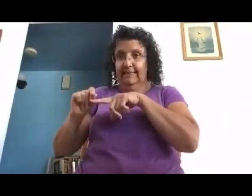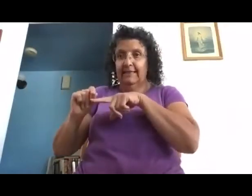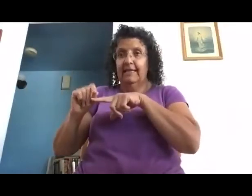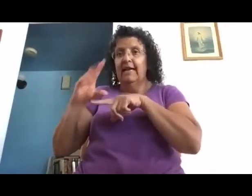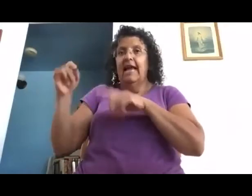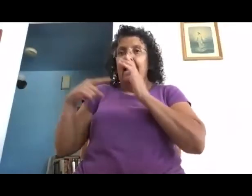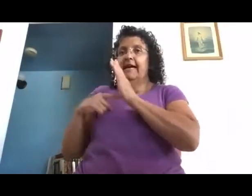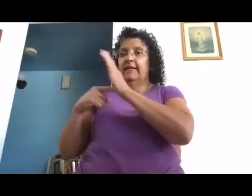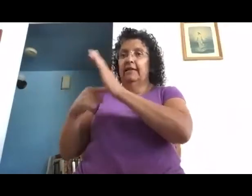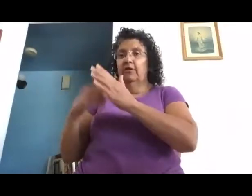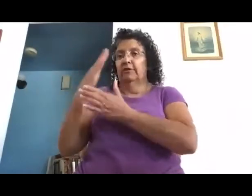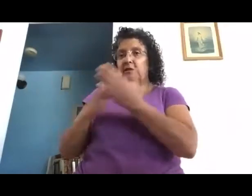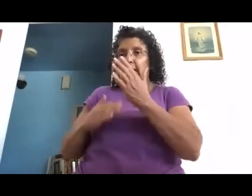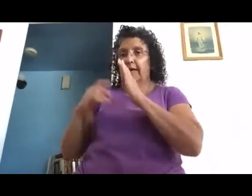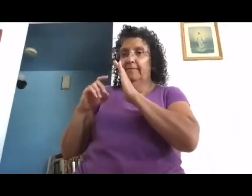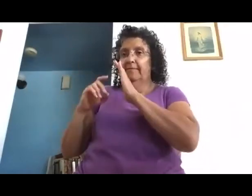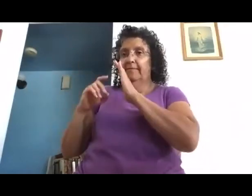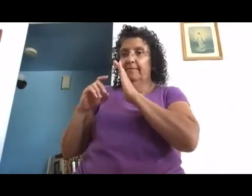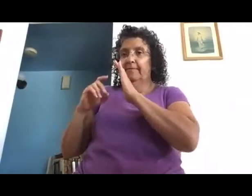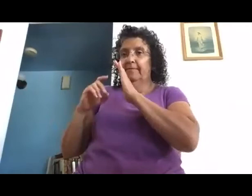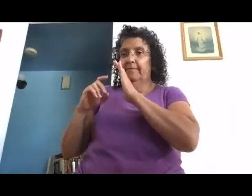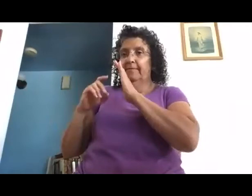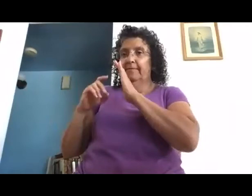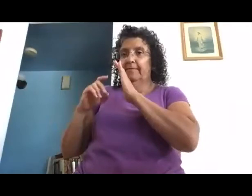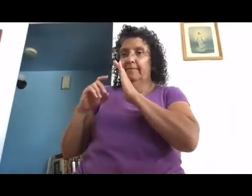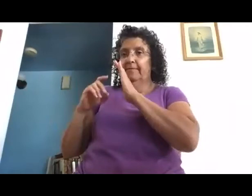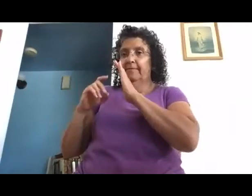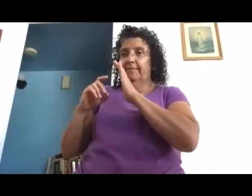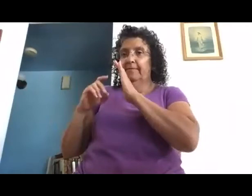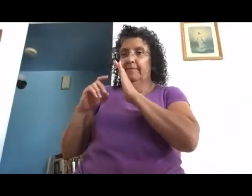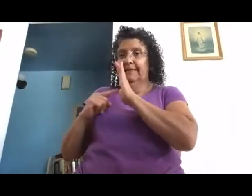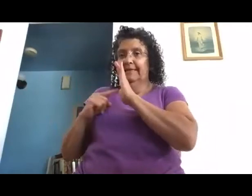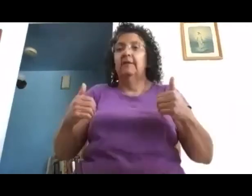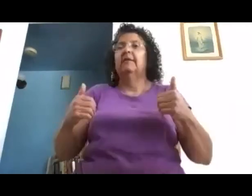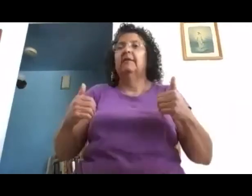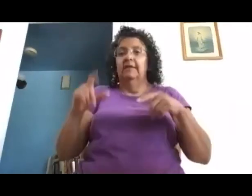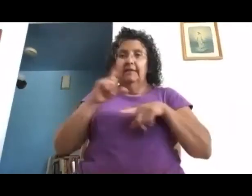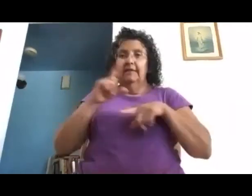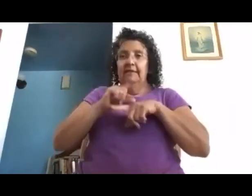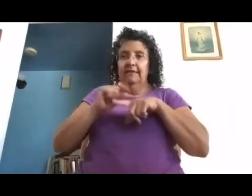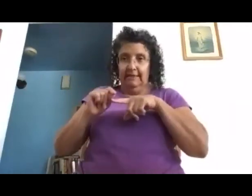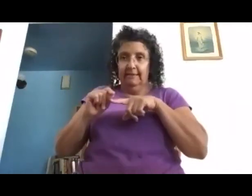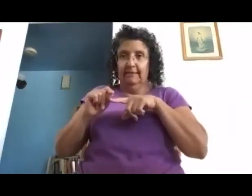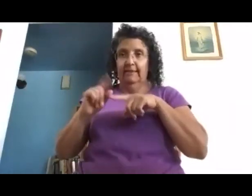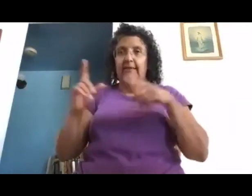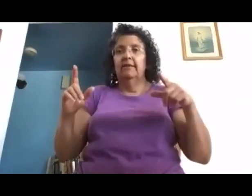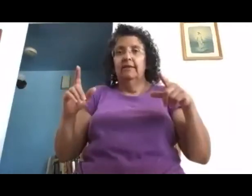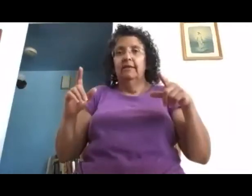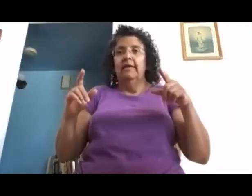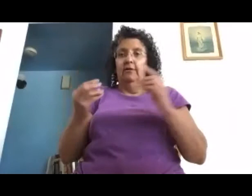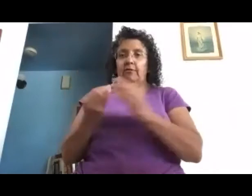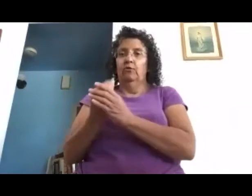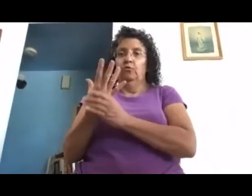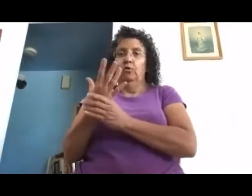some examples of the activities. We sorted, we created, we grew some, and we wrote a prediction for